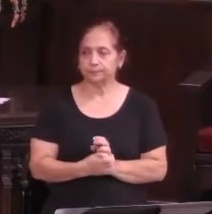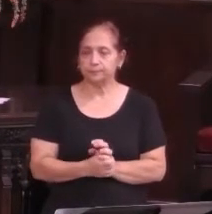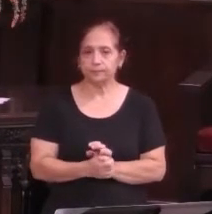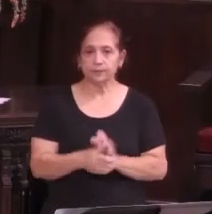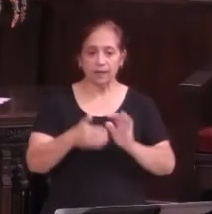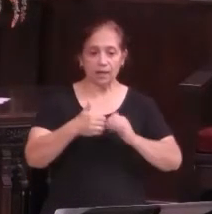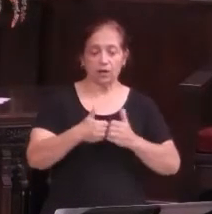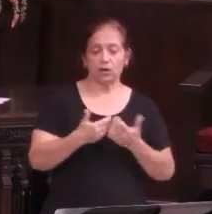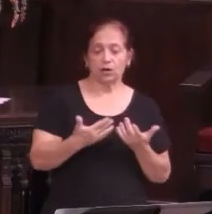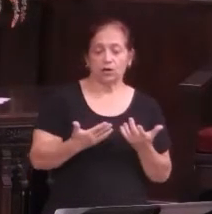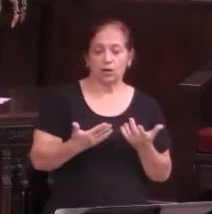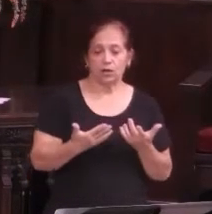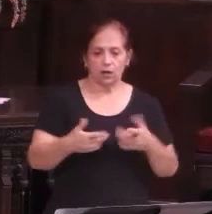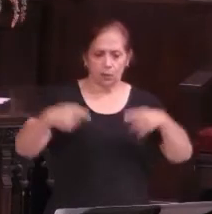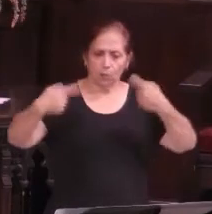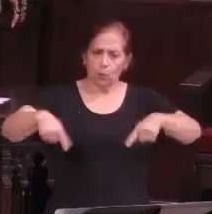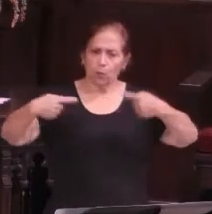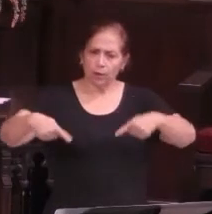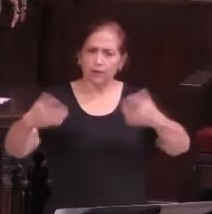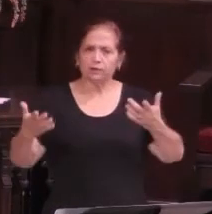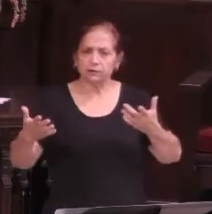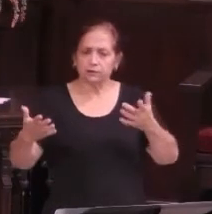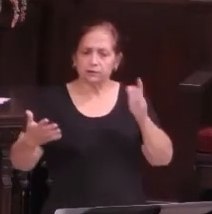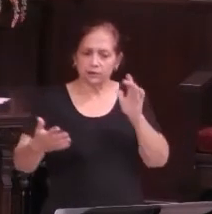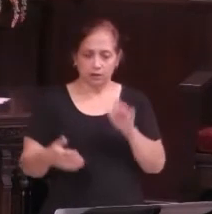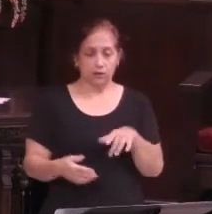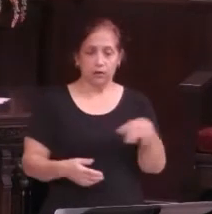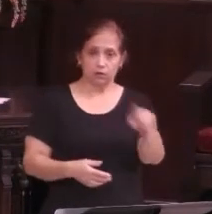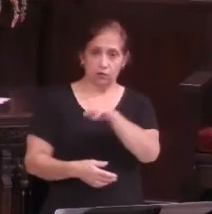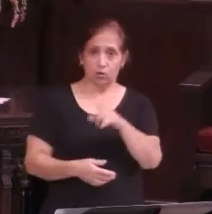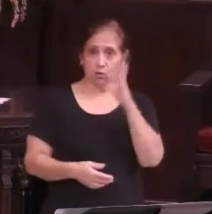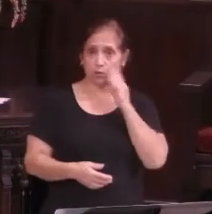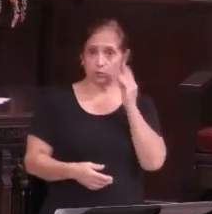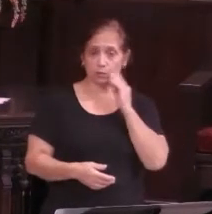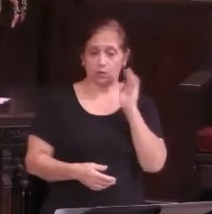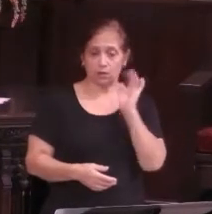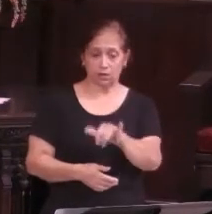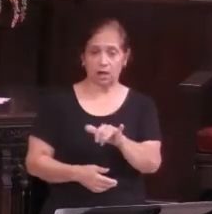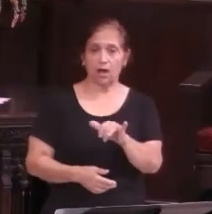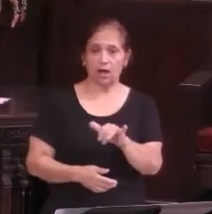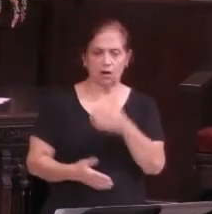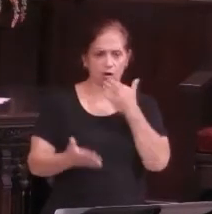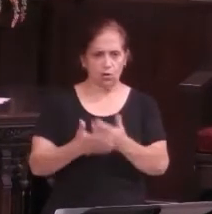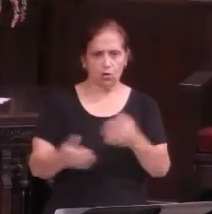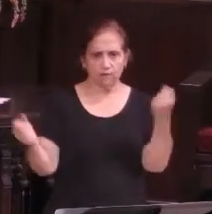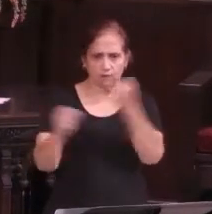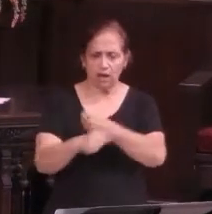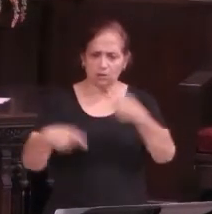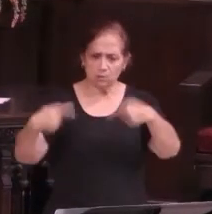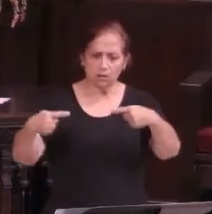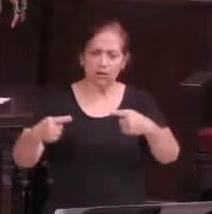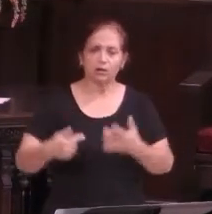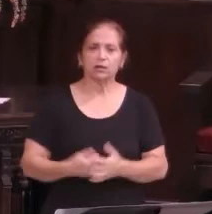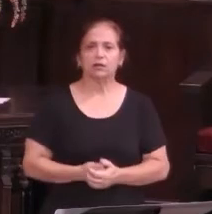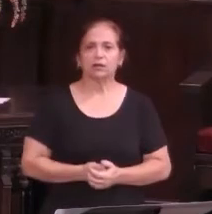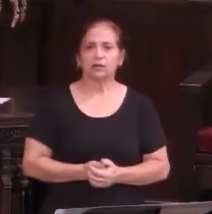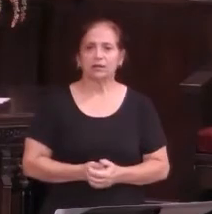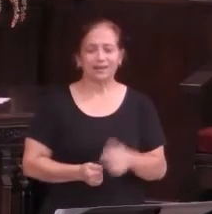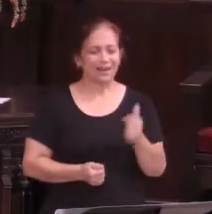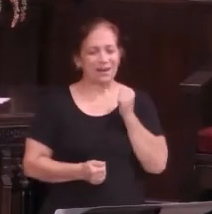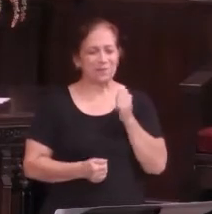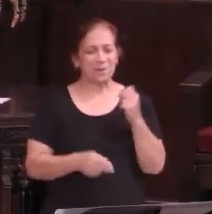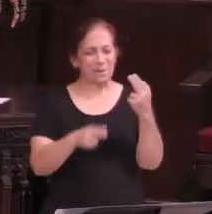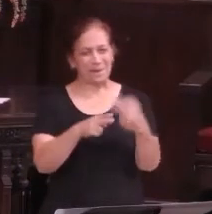Or how about quarreling? Any of you familiar with a good fight? I won't